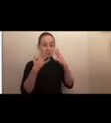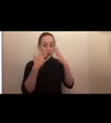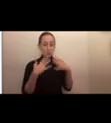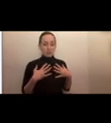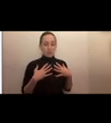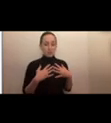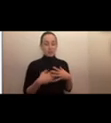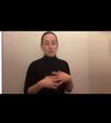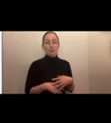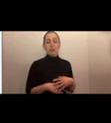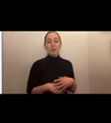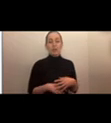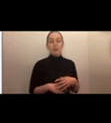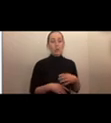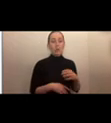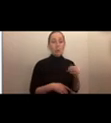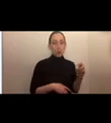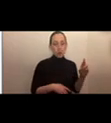depression,